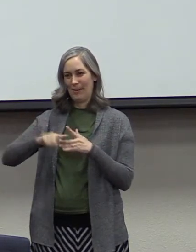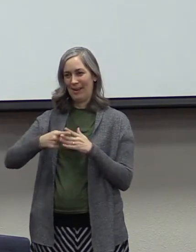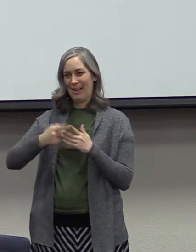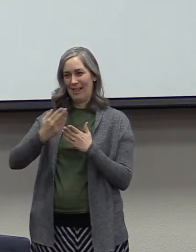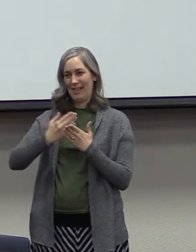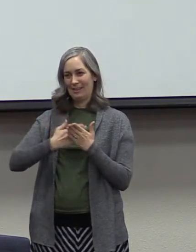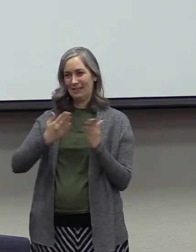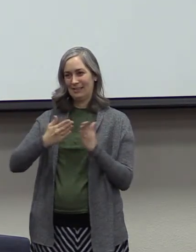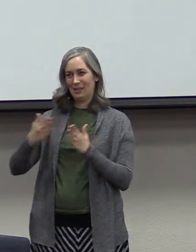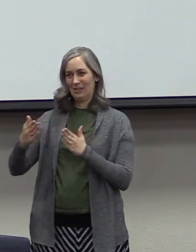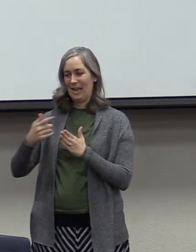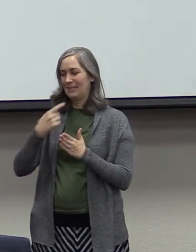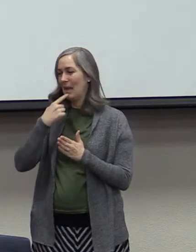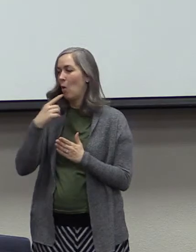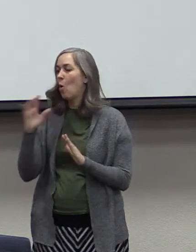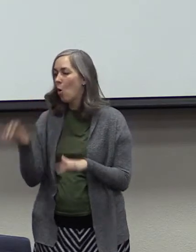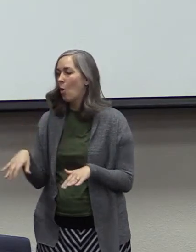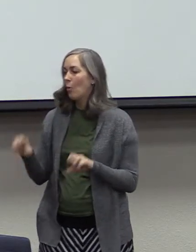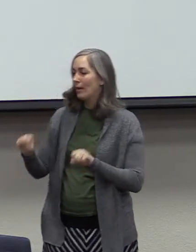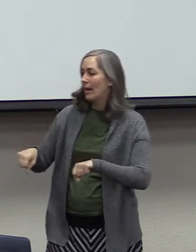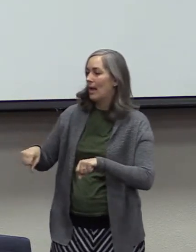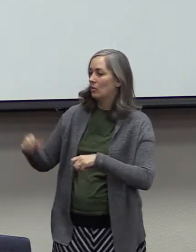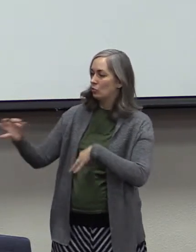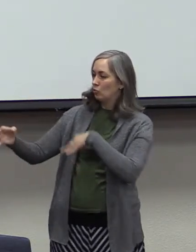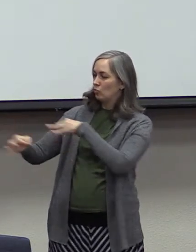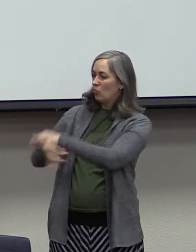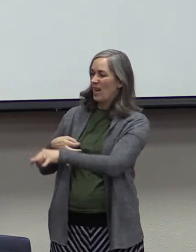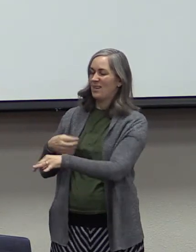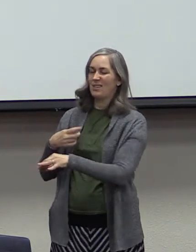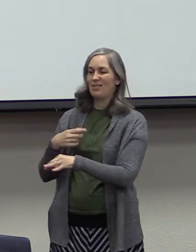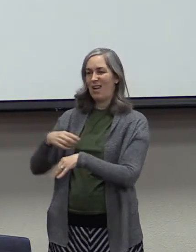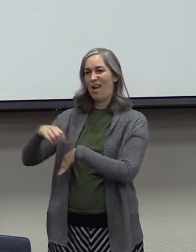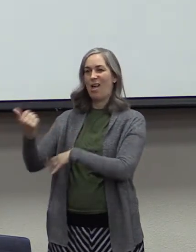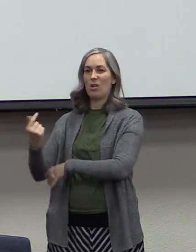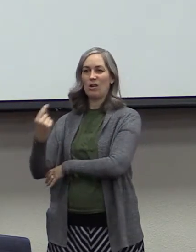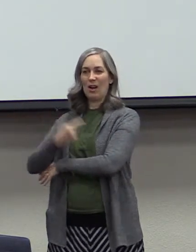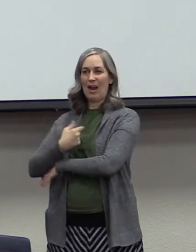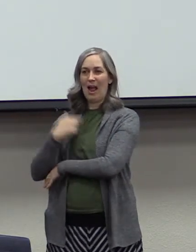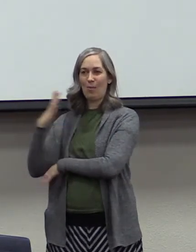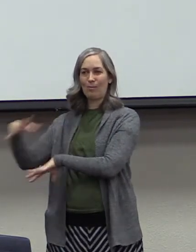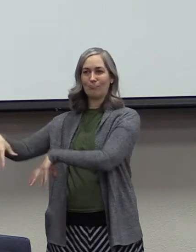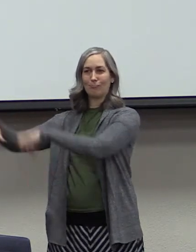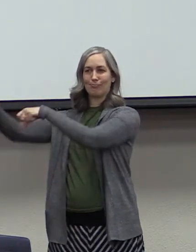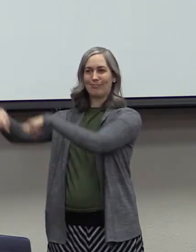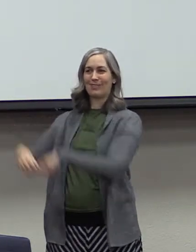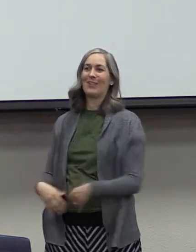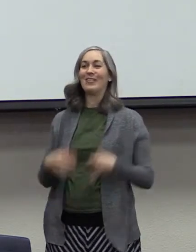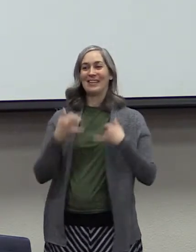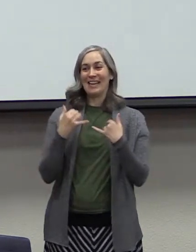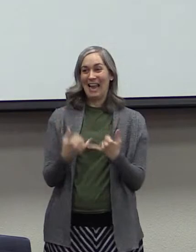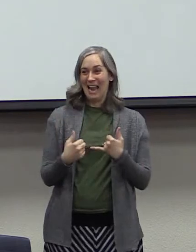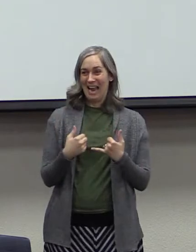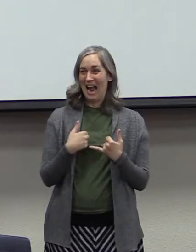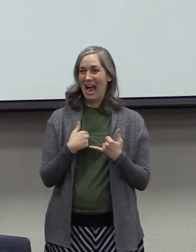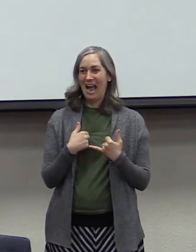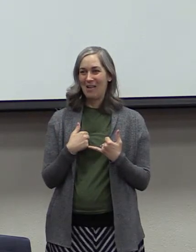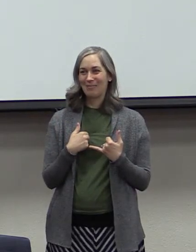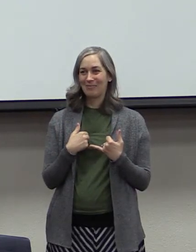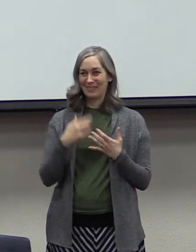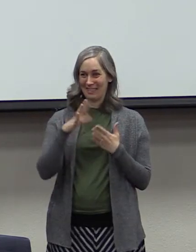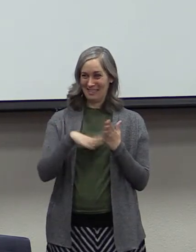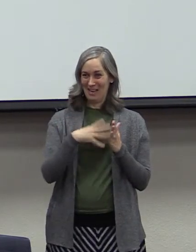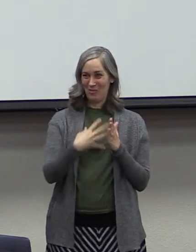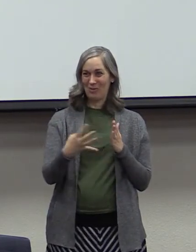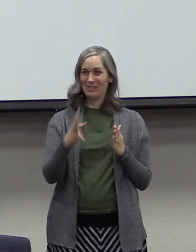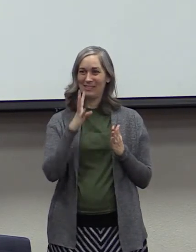and I said, why don't you take my date, and I'm sure there'll be another day that I can speak. So today I'm scheduled to speak on